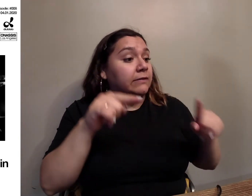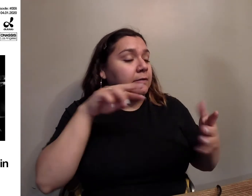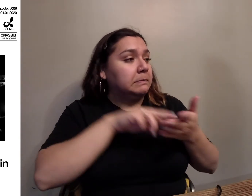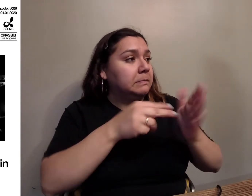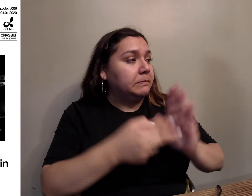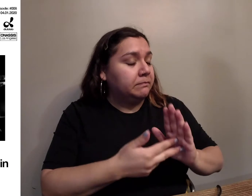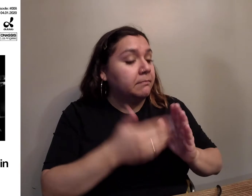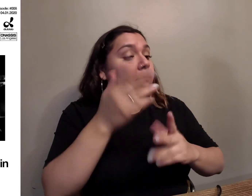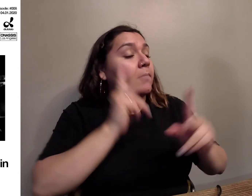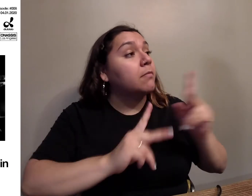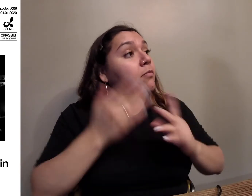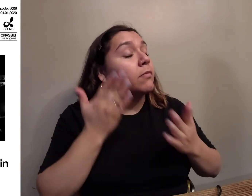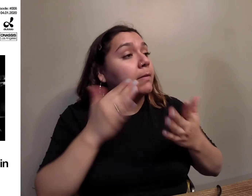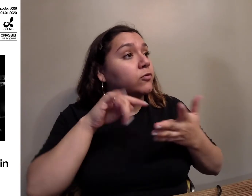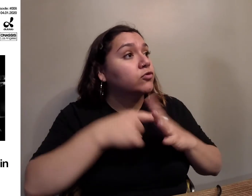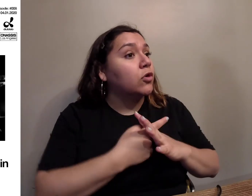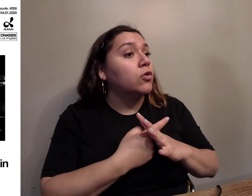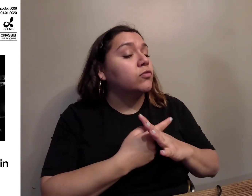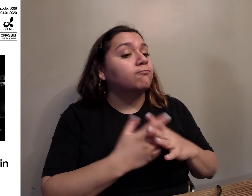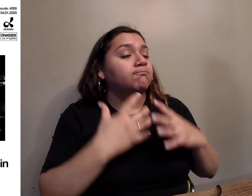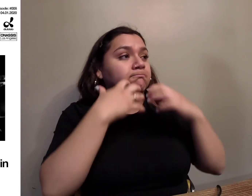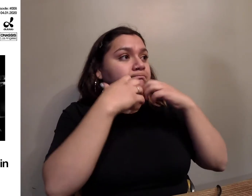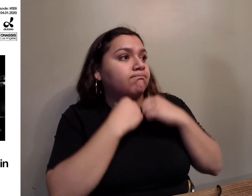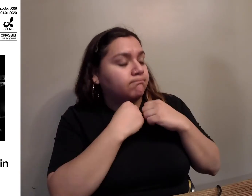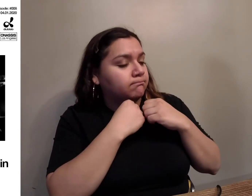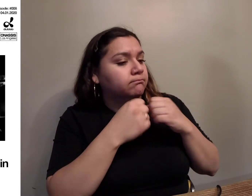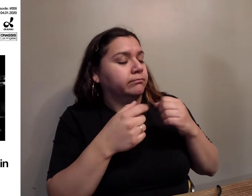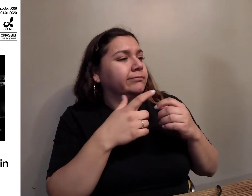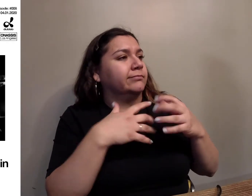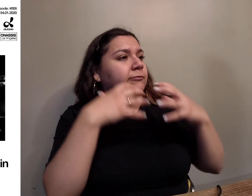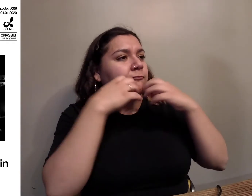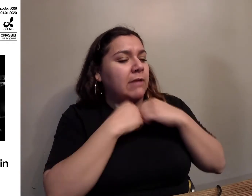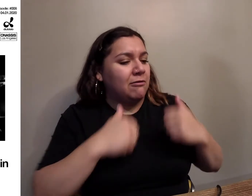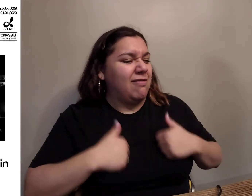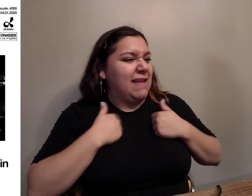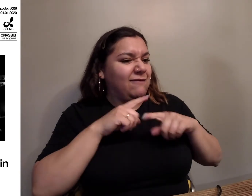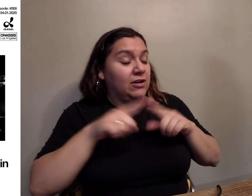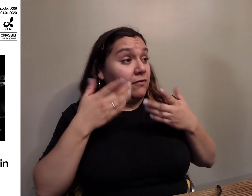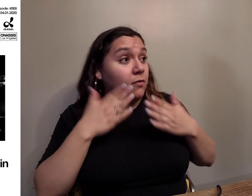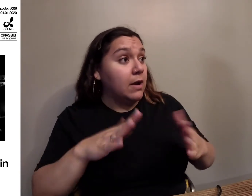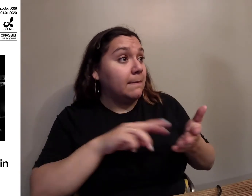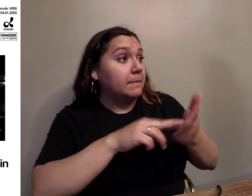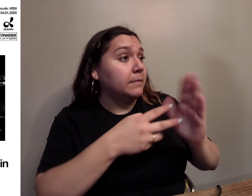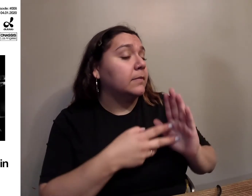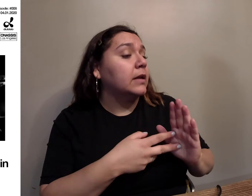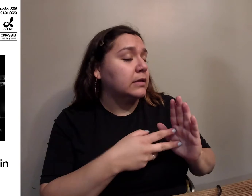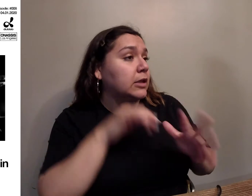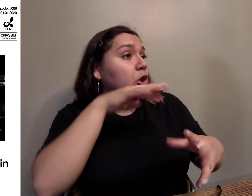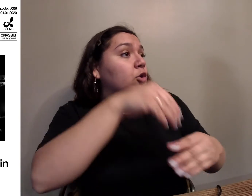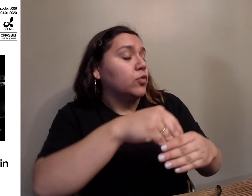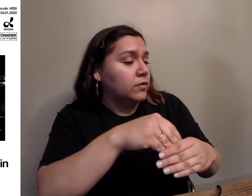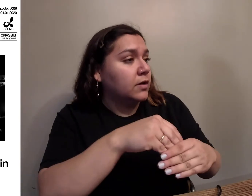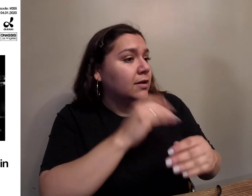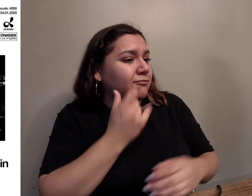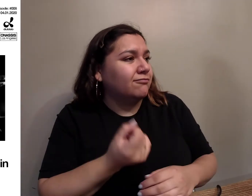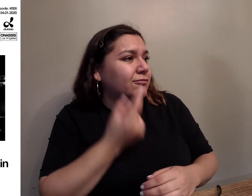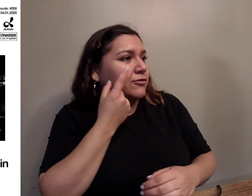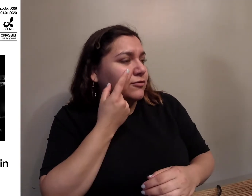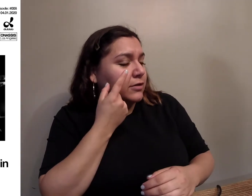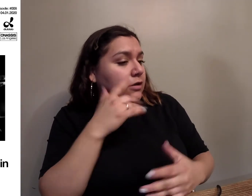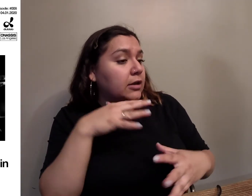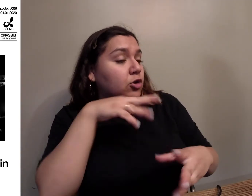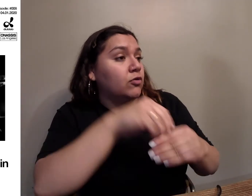that people might begin to value life in another way, which means including an understanding